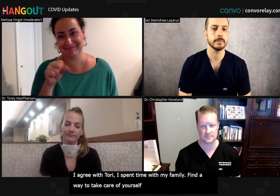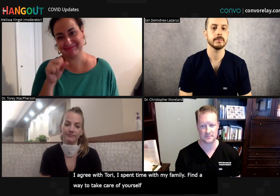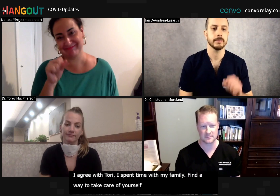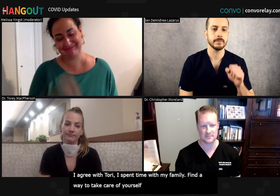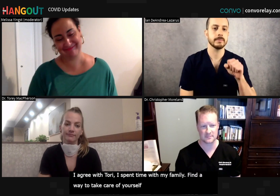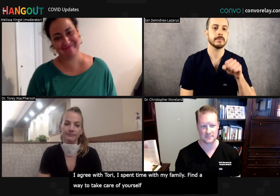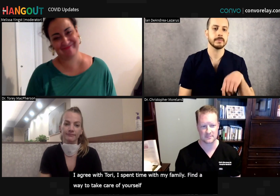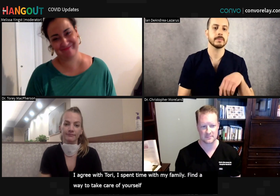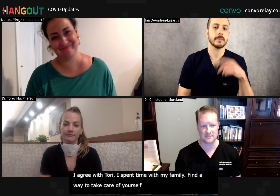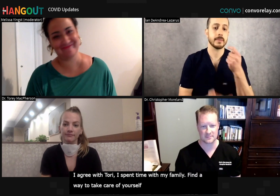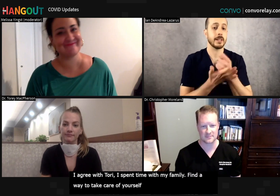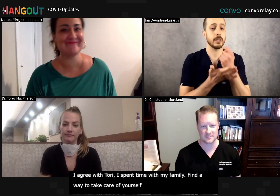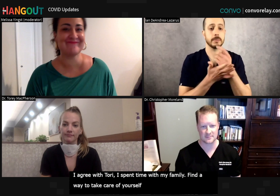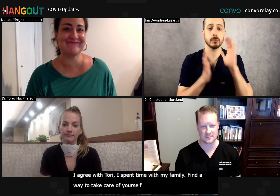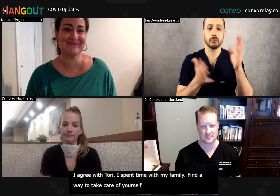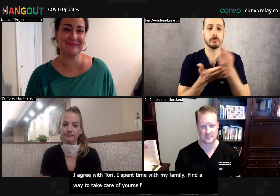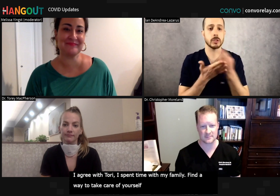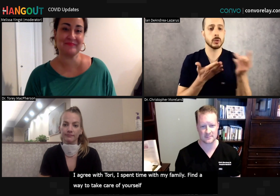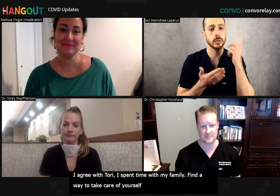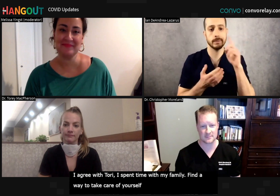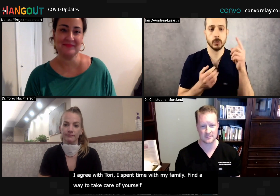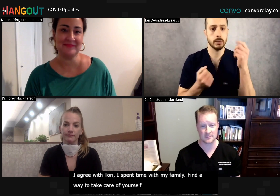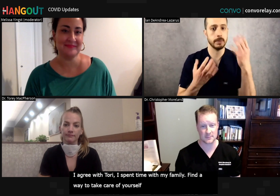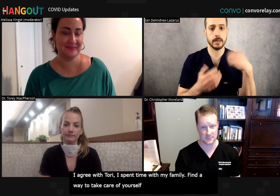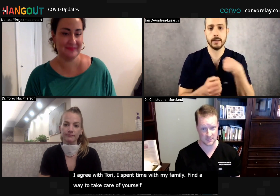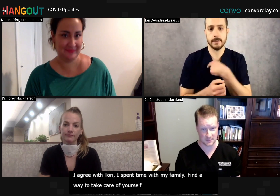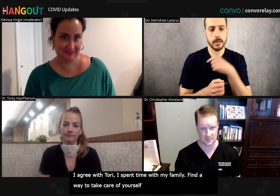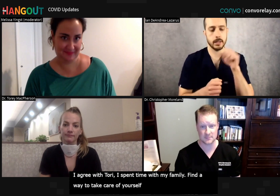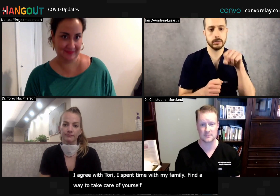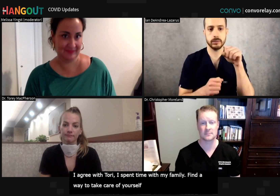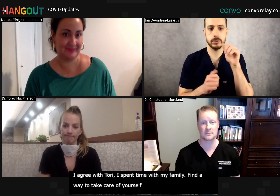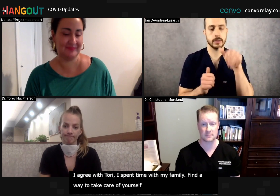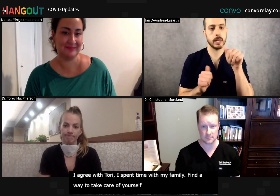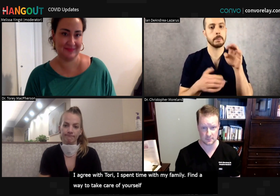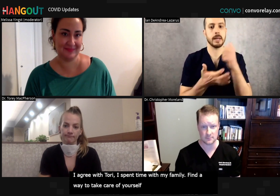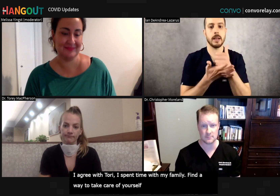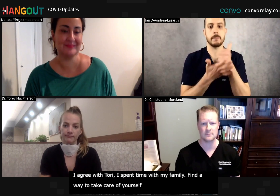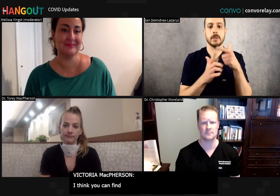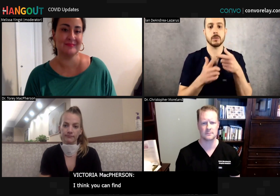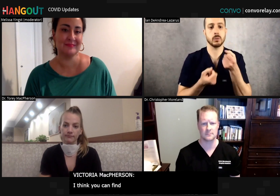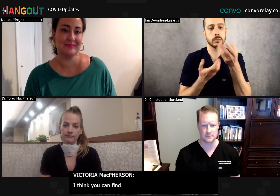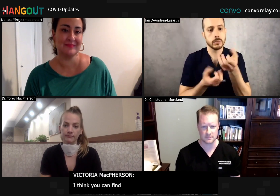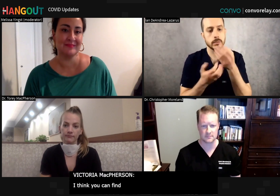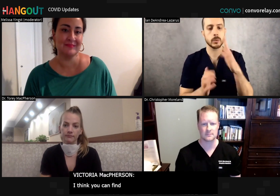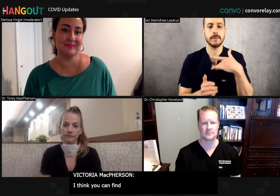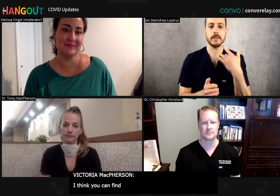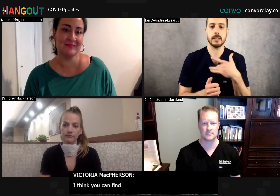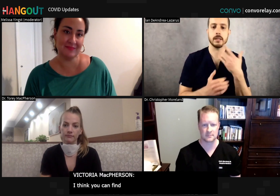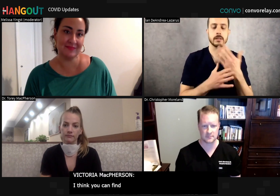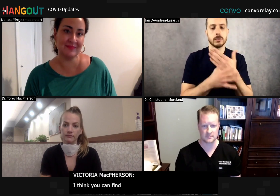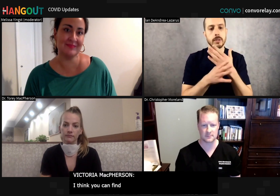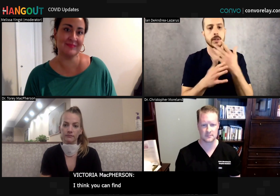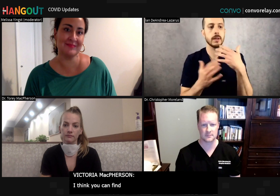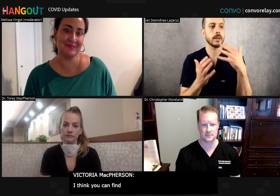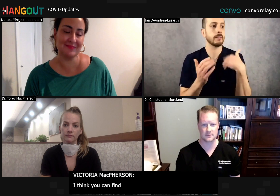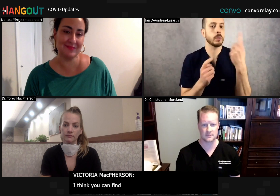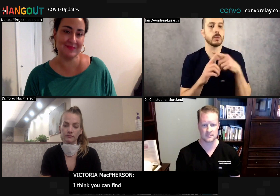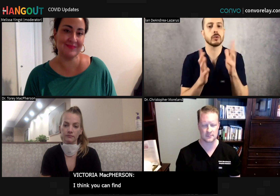good. Yes, absolutely. Therapy is a great resource for many of us. Absolutely. It can be very helpful for you to, share